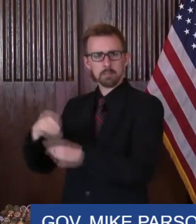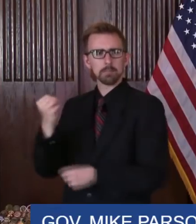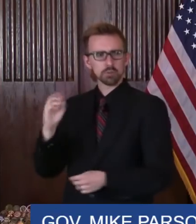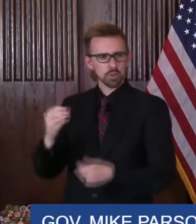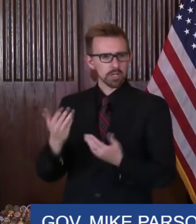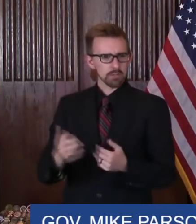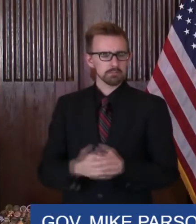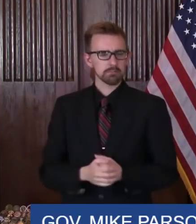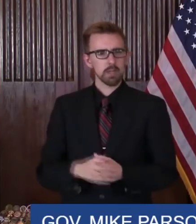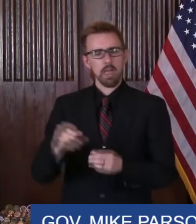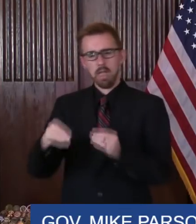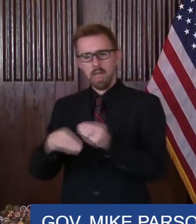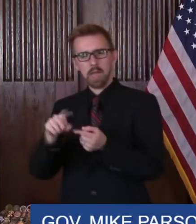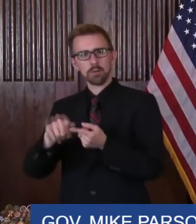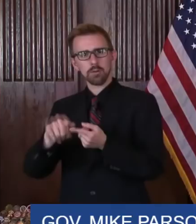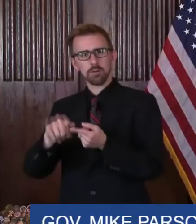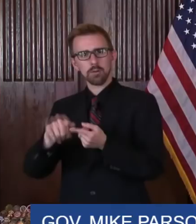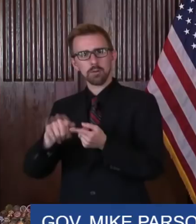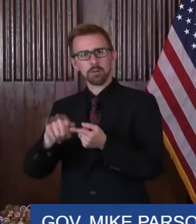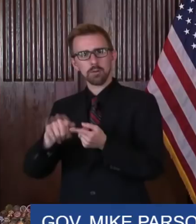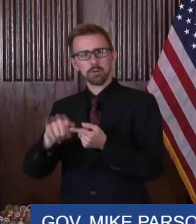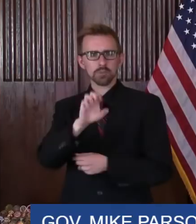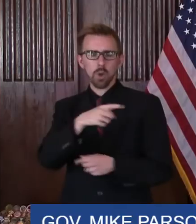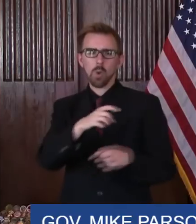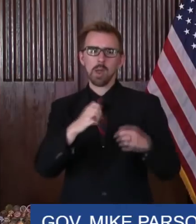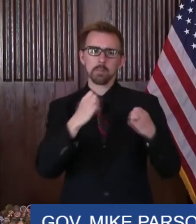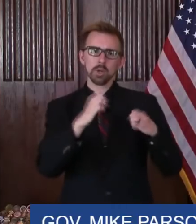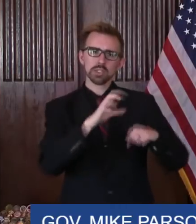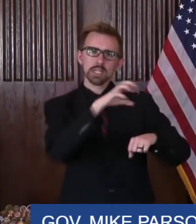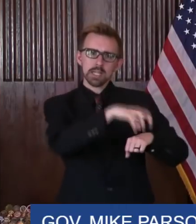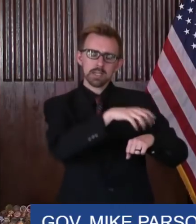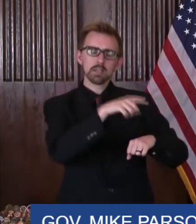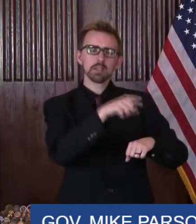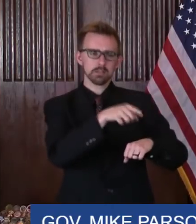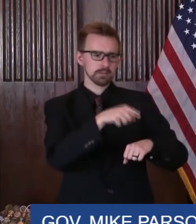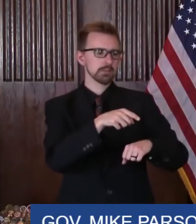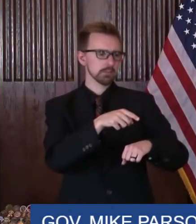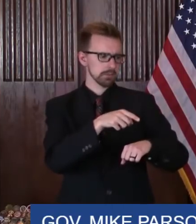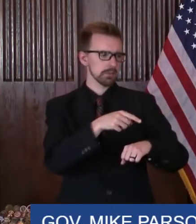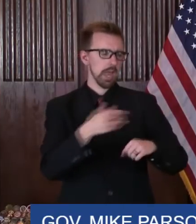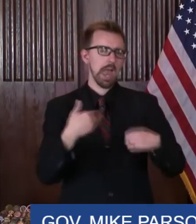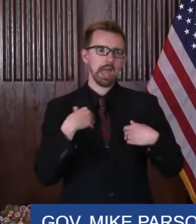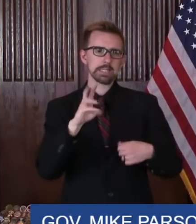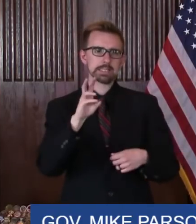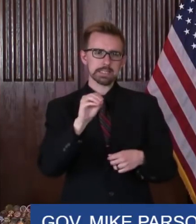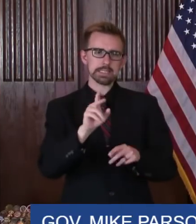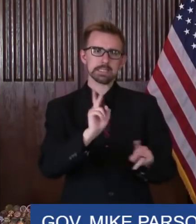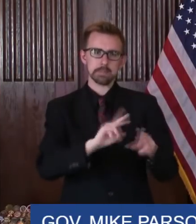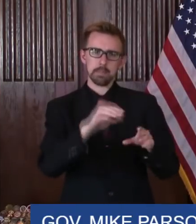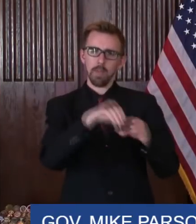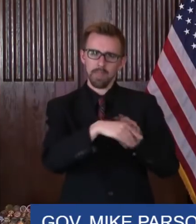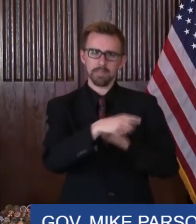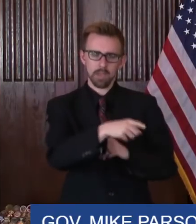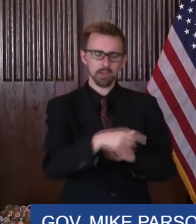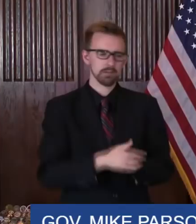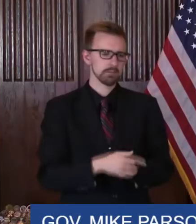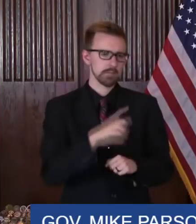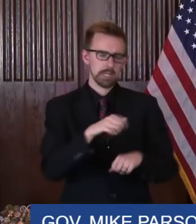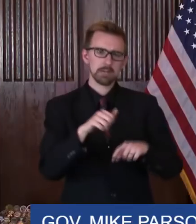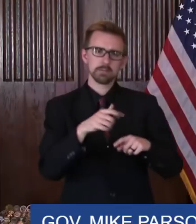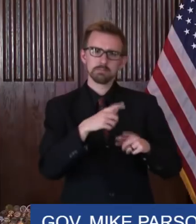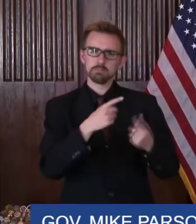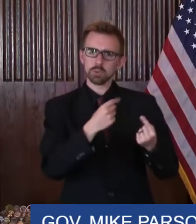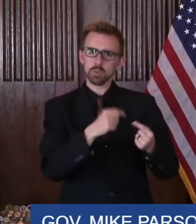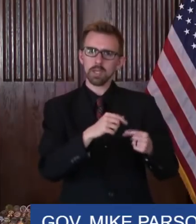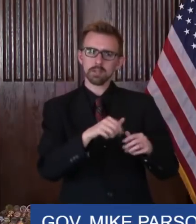on with this question, in St. Joseph, one emergency the Crossing Outreach Ministry houses 60 individuals. They are practicing shelter in